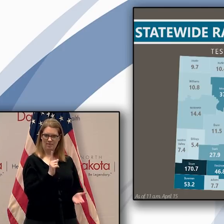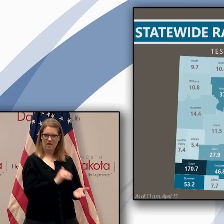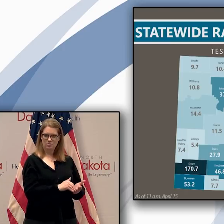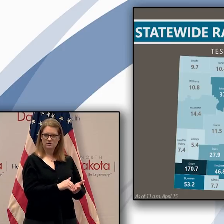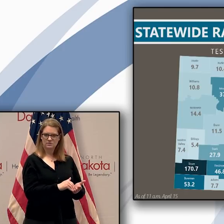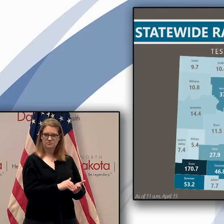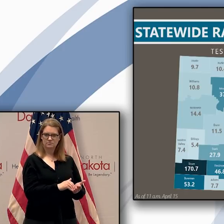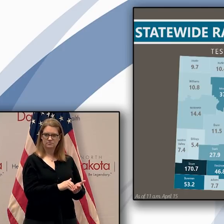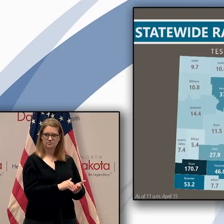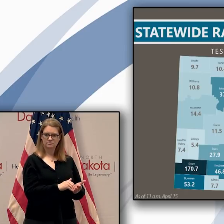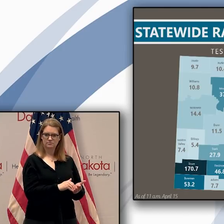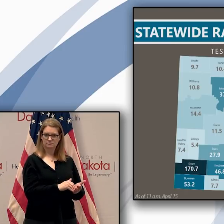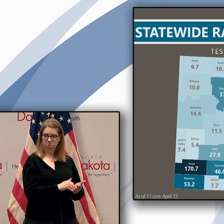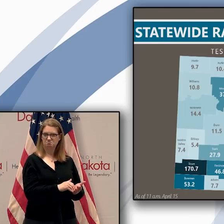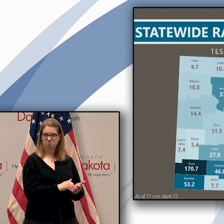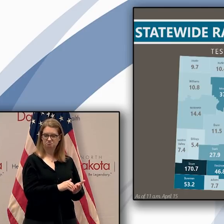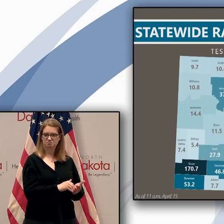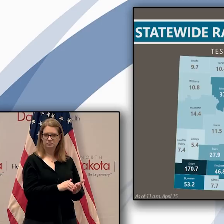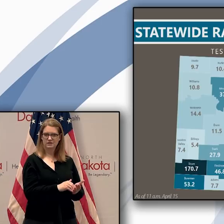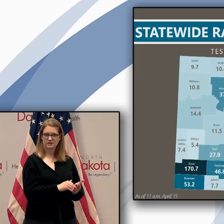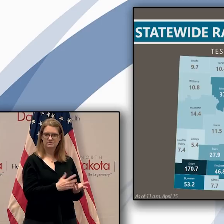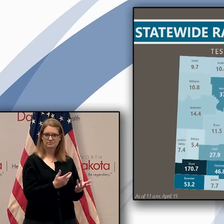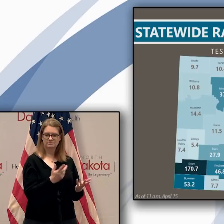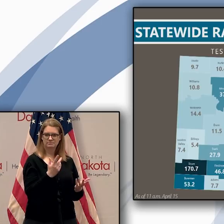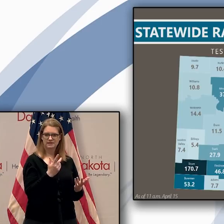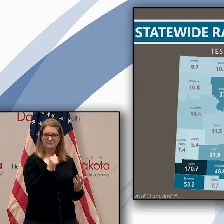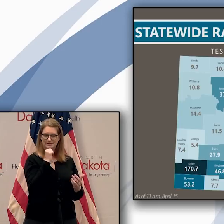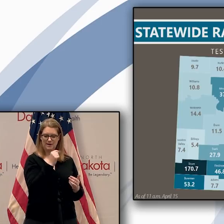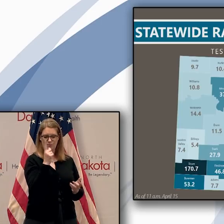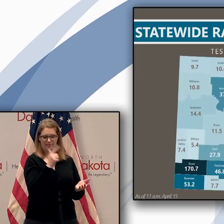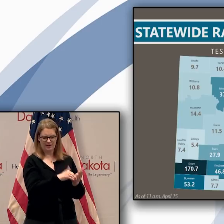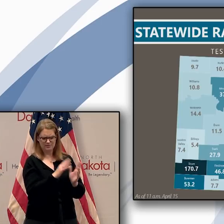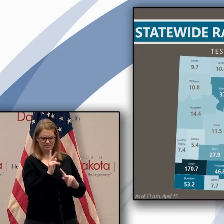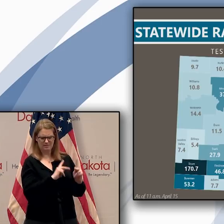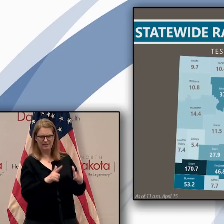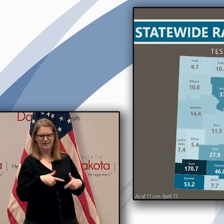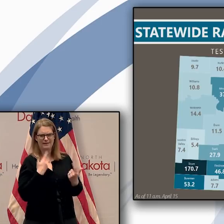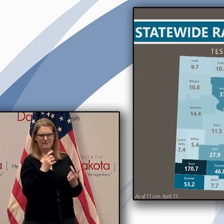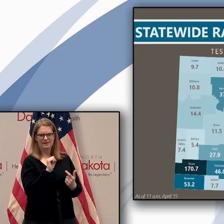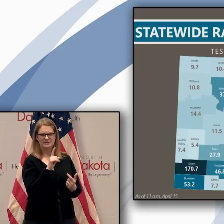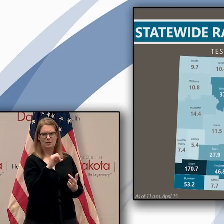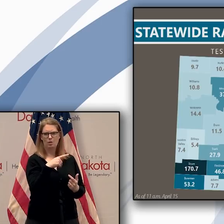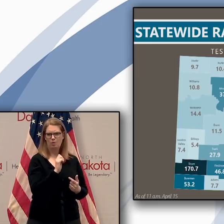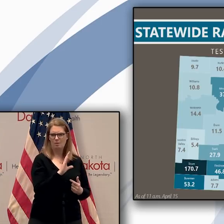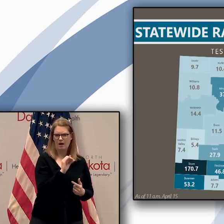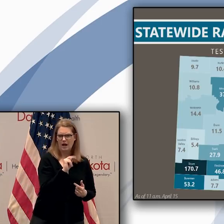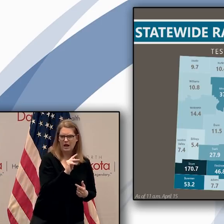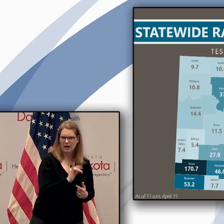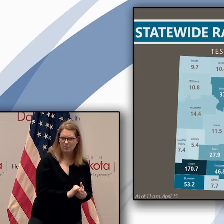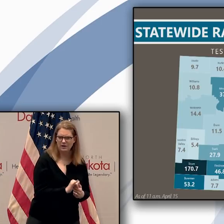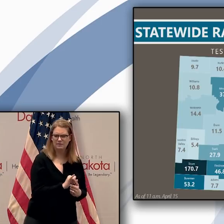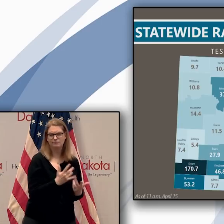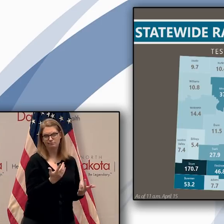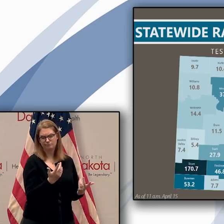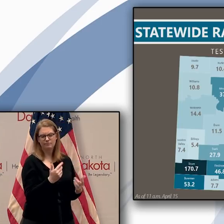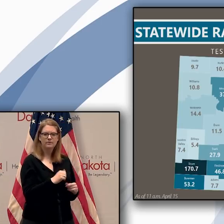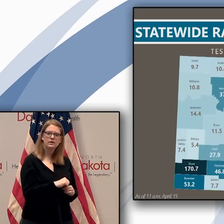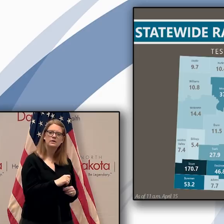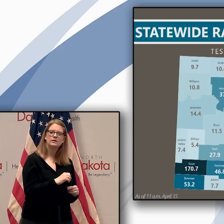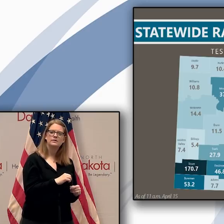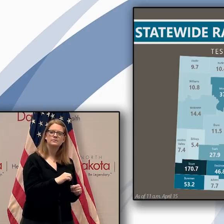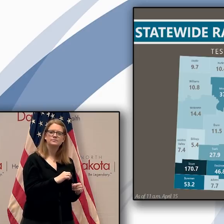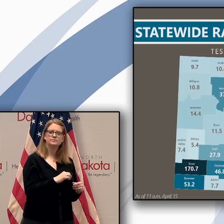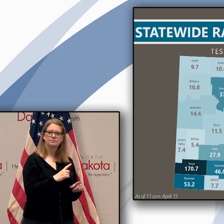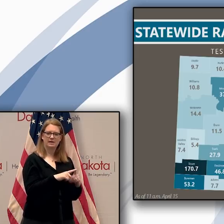1,000, which is interesting math because there's not 1,000 people that live in Slope County, but on the way that